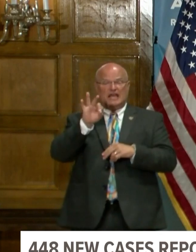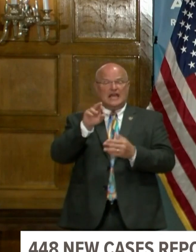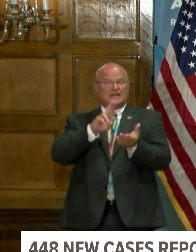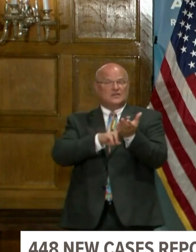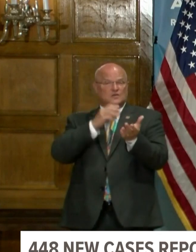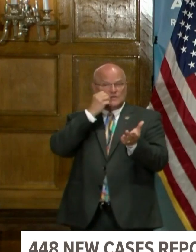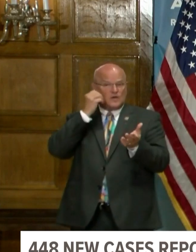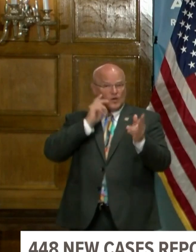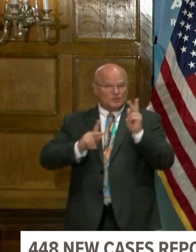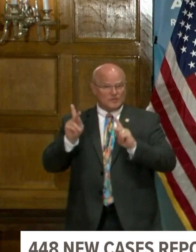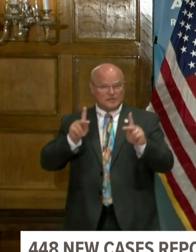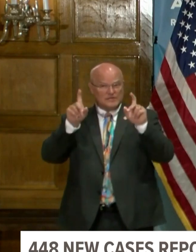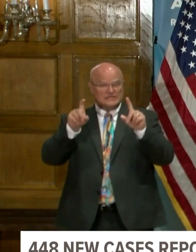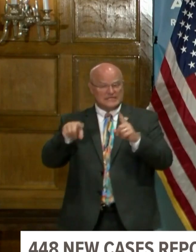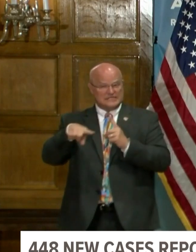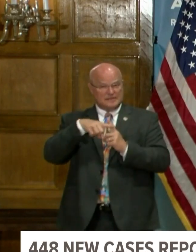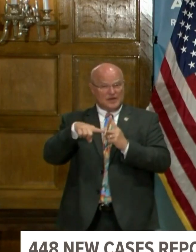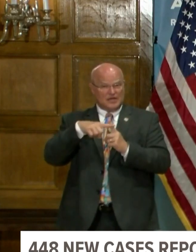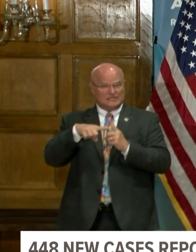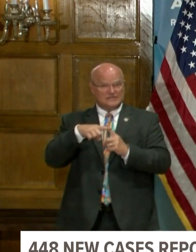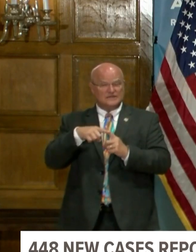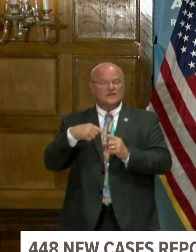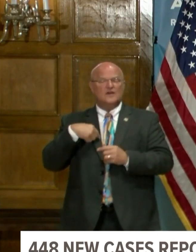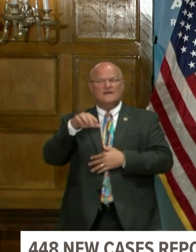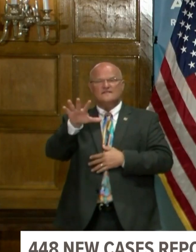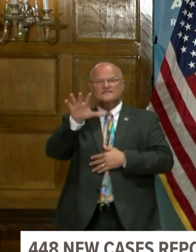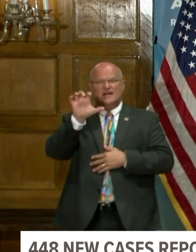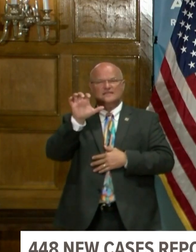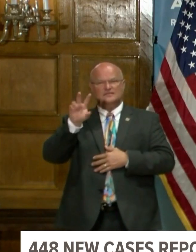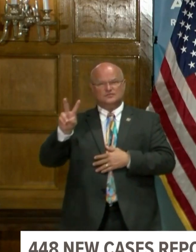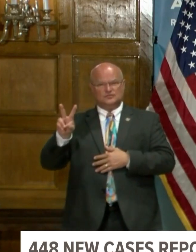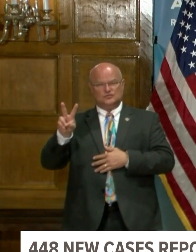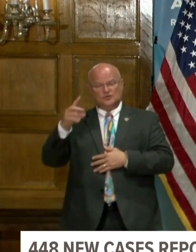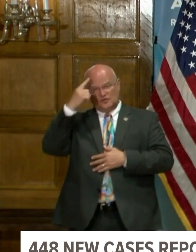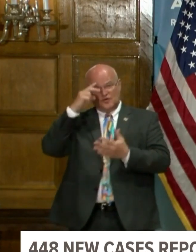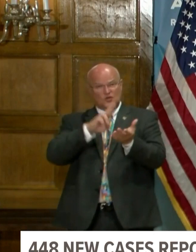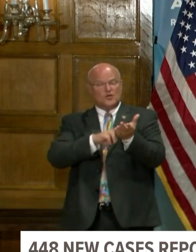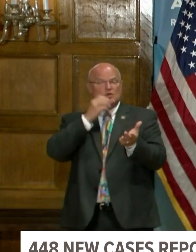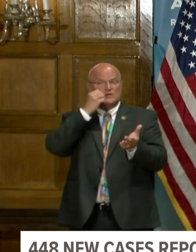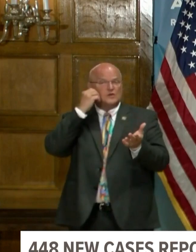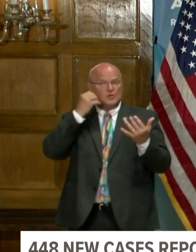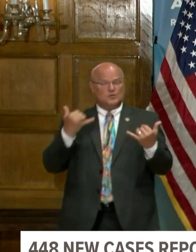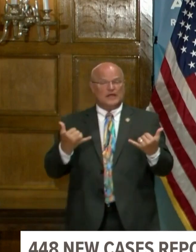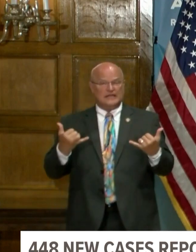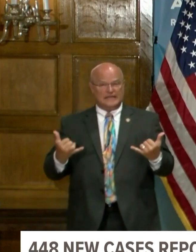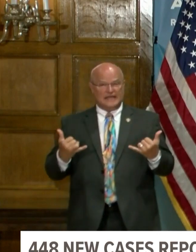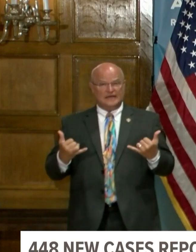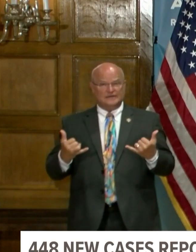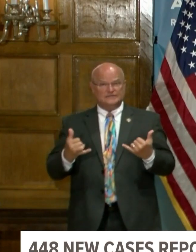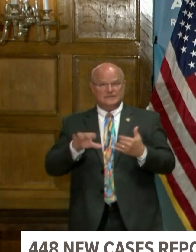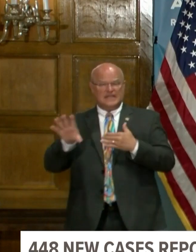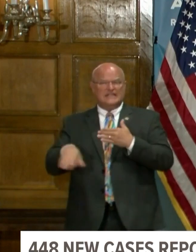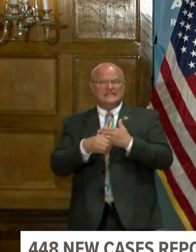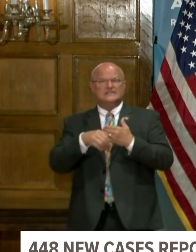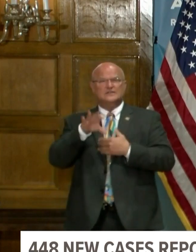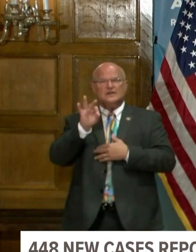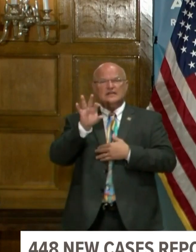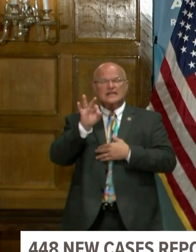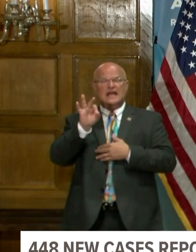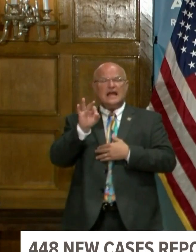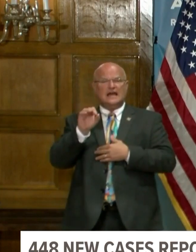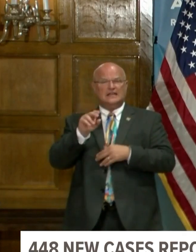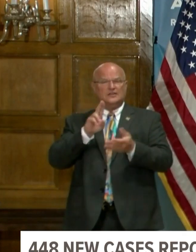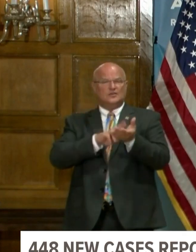home residents have tested positive, so we're at 502 total for nursing home residents, and we've had an additional 9 nursing